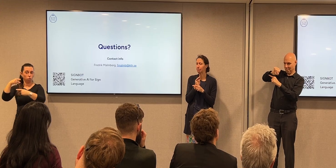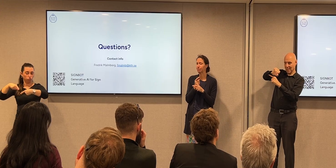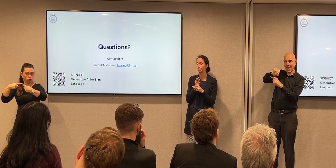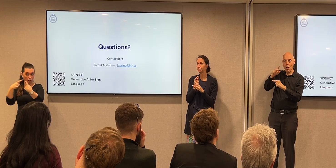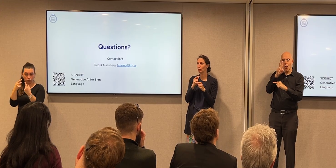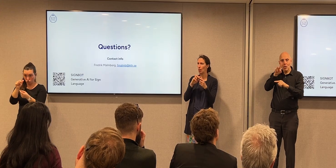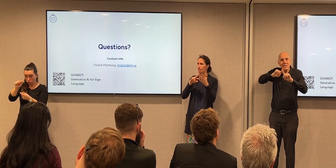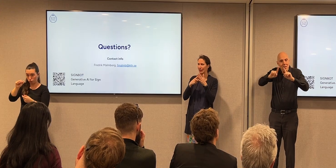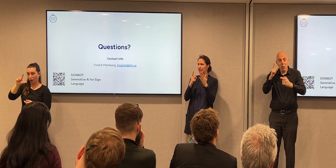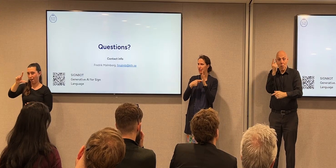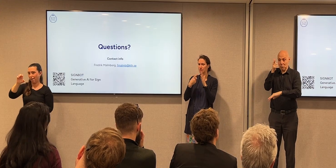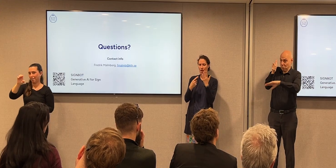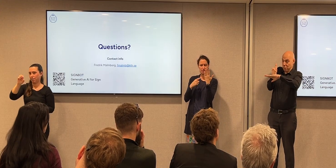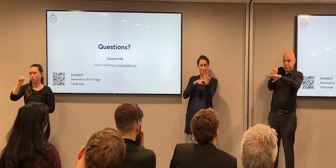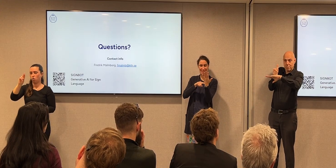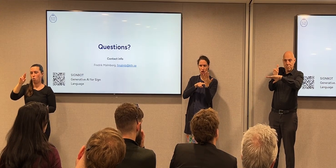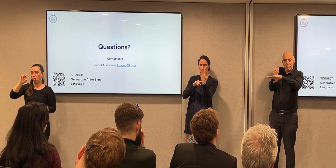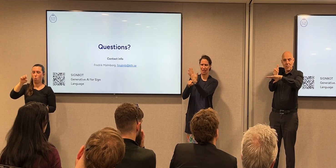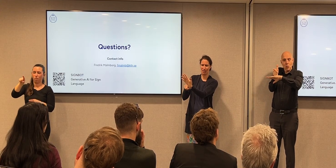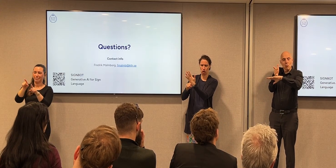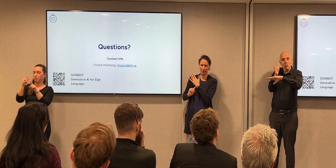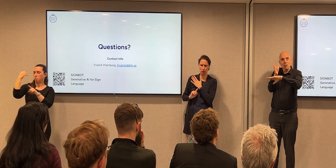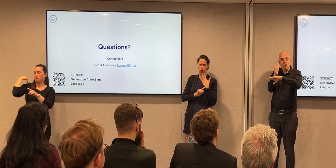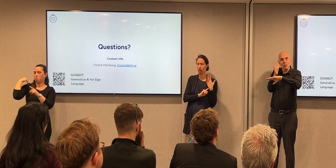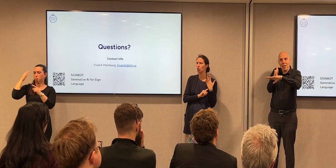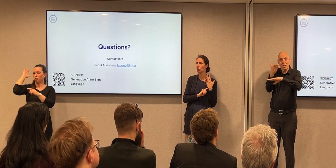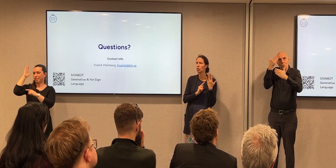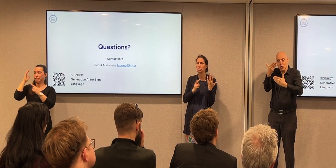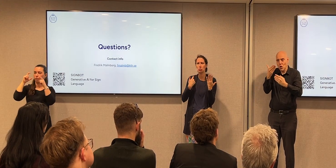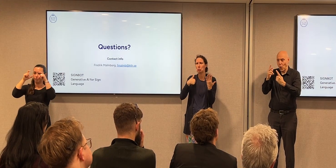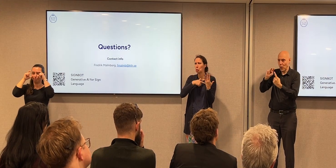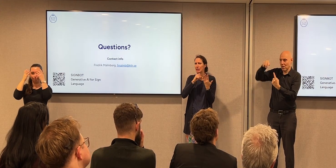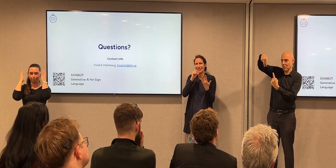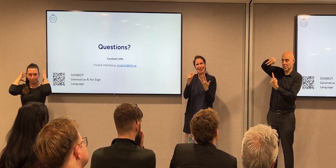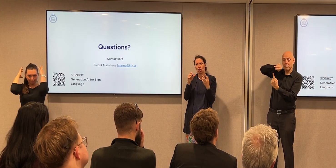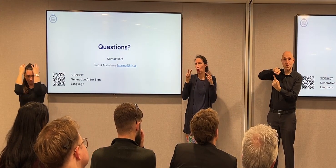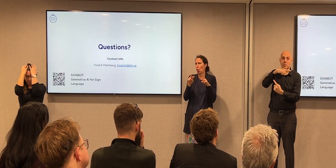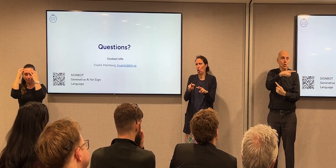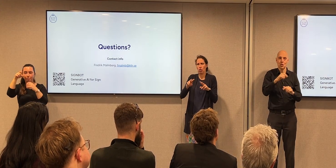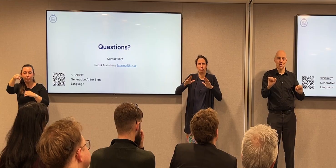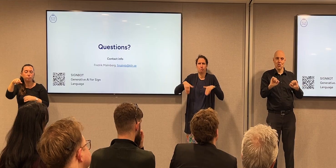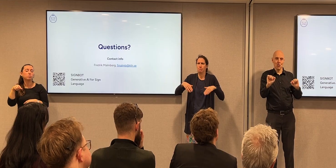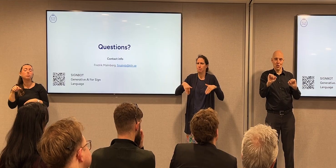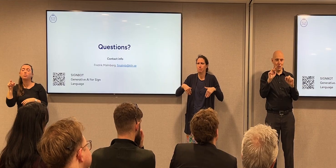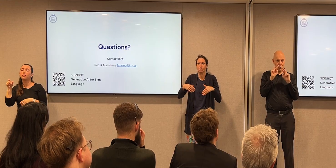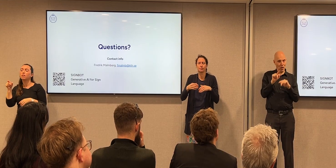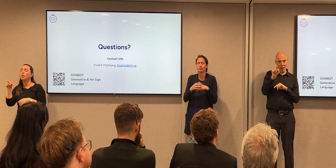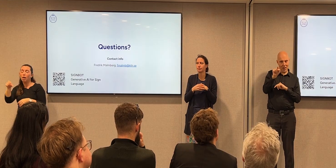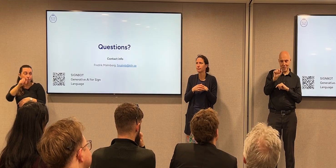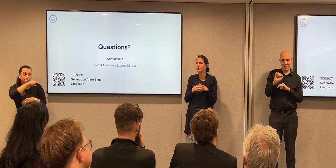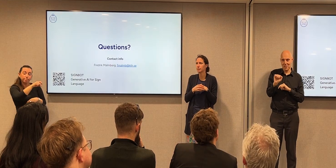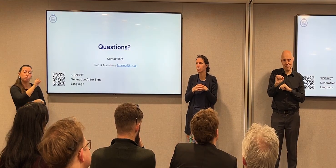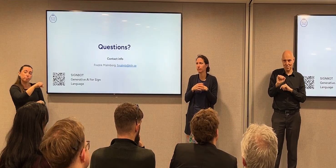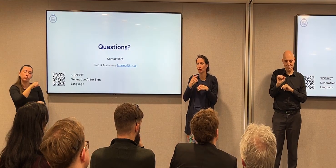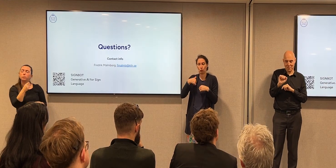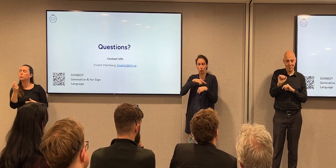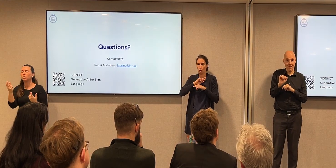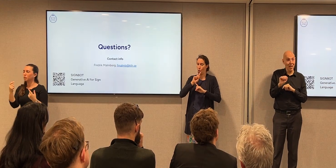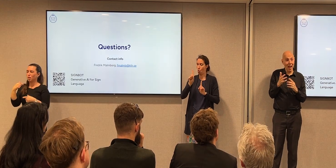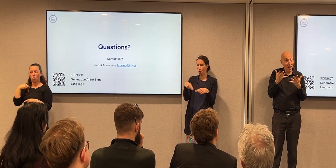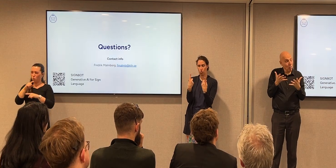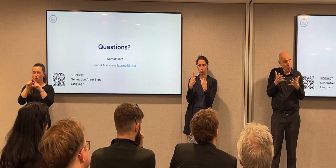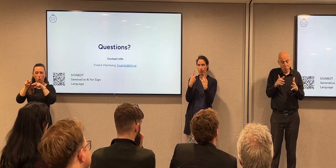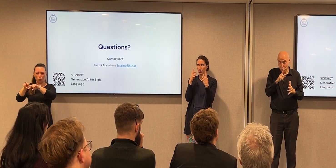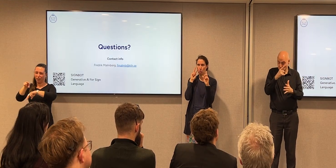Yeah. And we didn't start looking at that. At this point, we're only